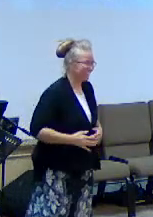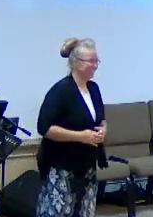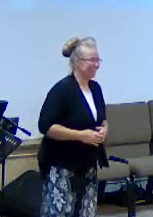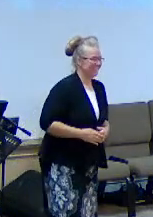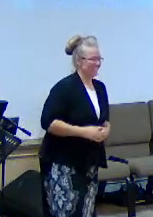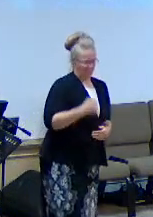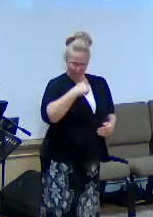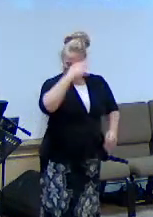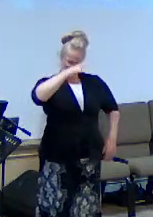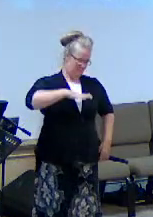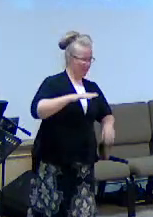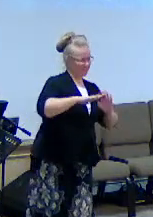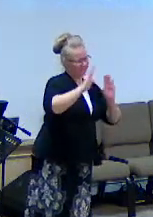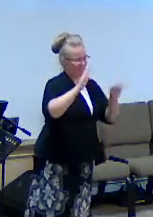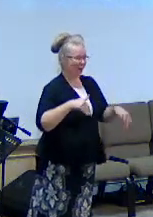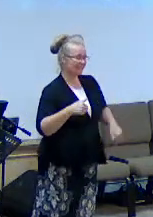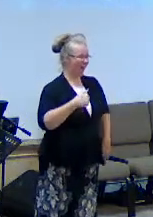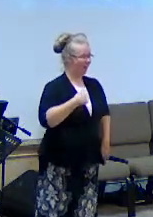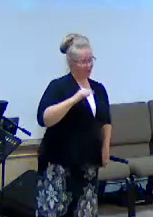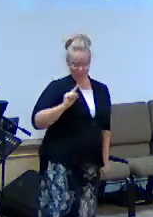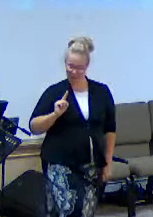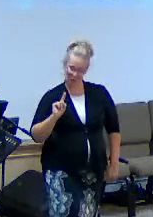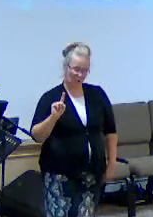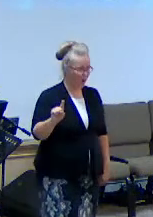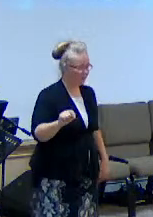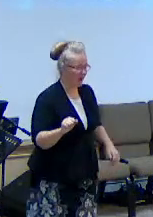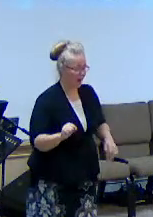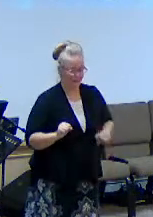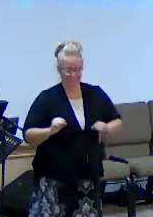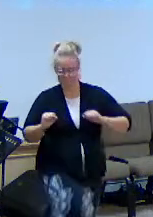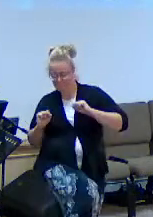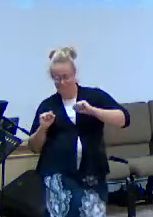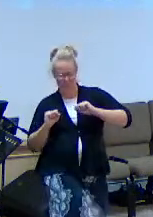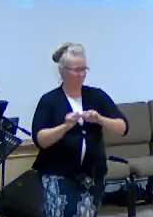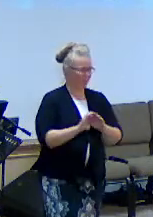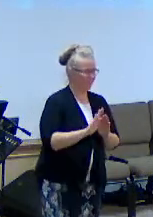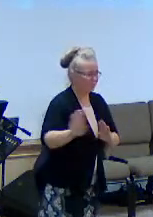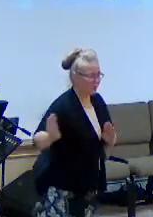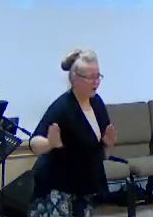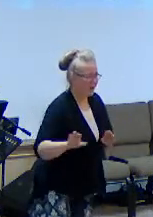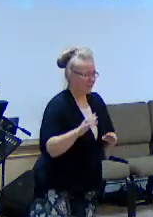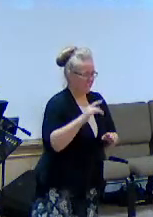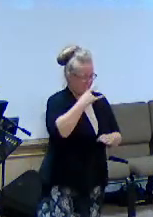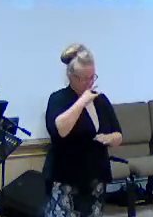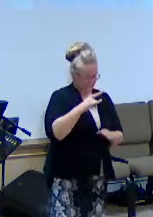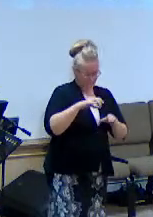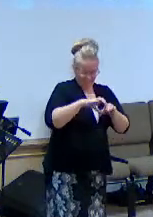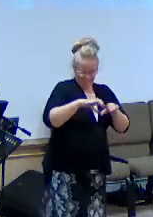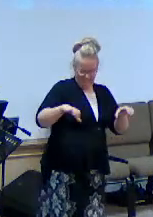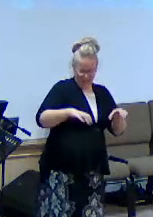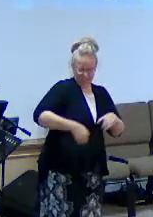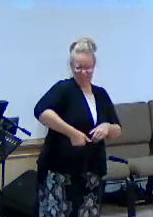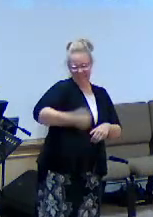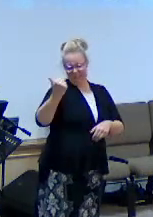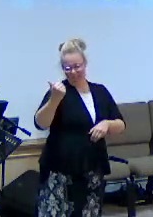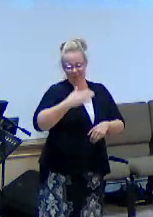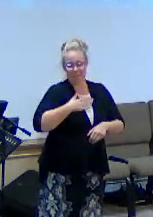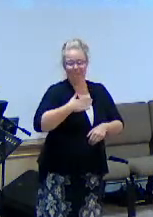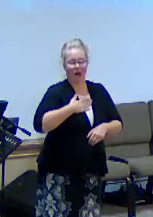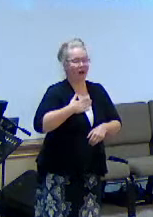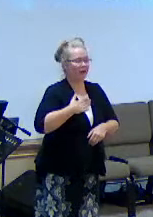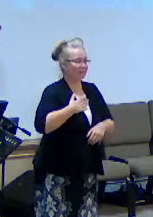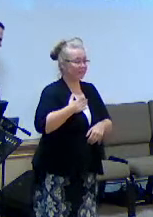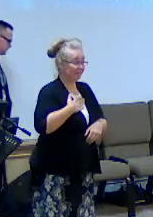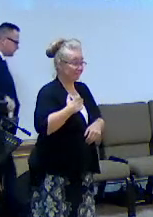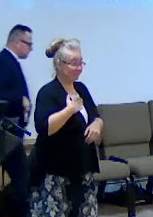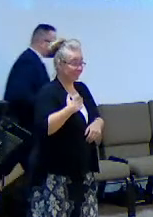I'm the man of this house, and so I'm going to go in there and you barge in the door. Kid, get out of my couch. That's my recliner. And you